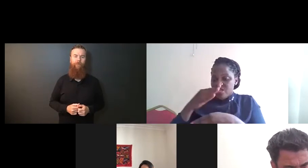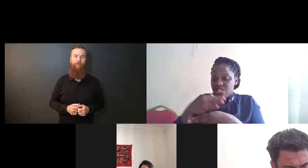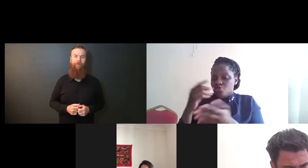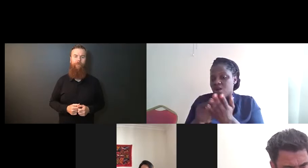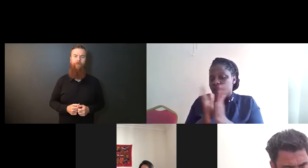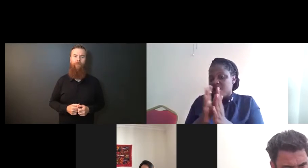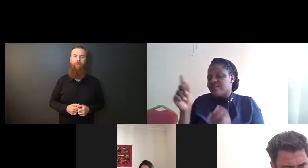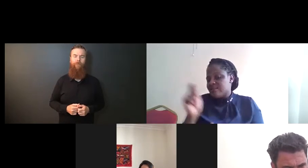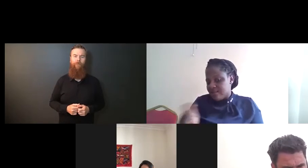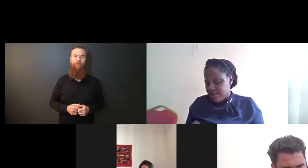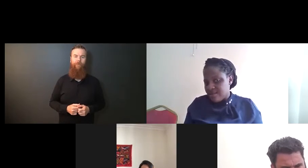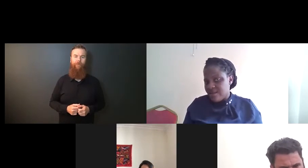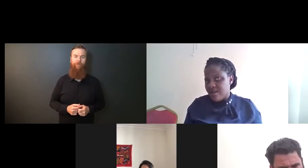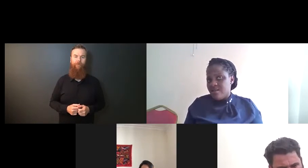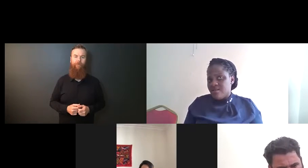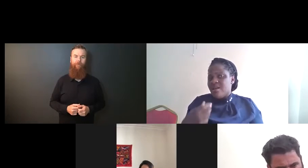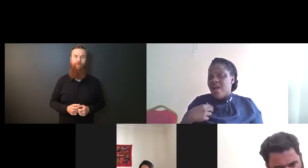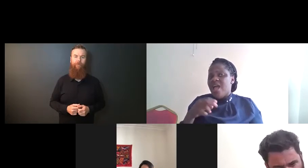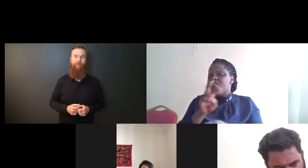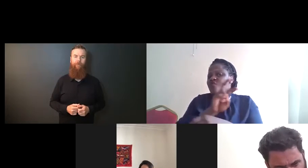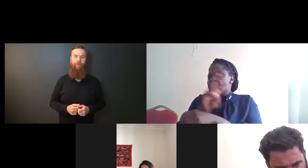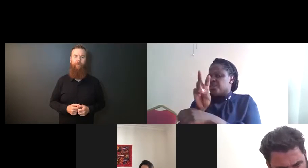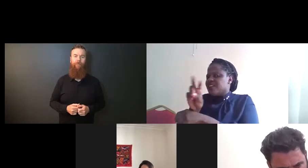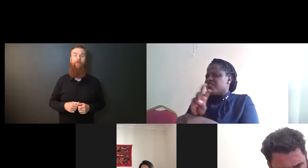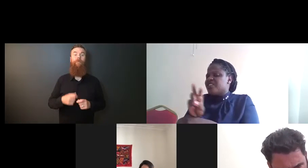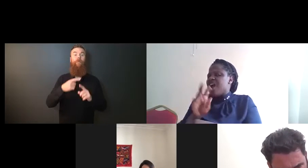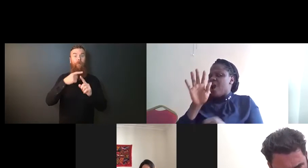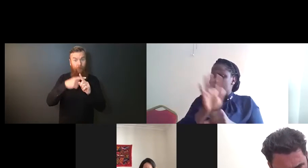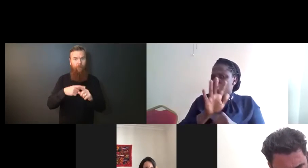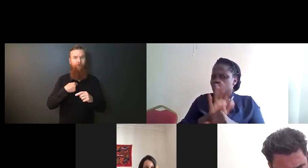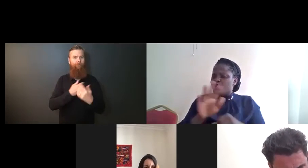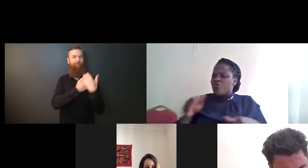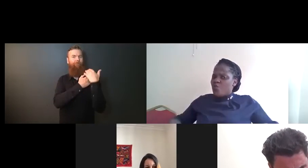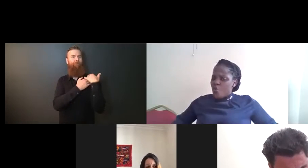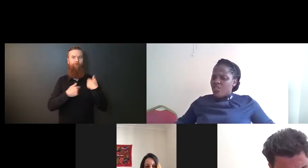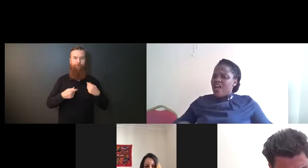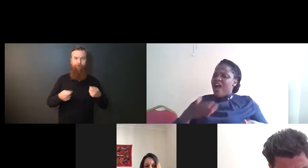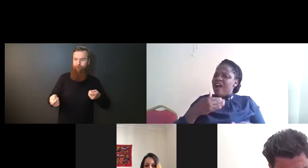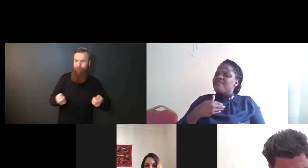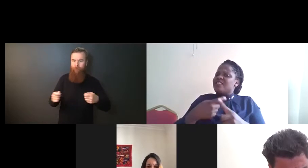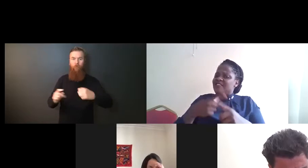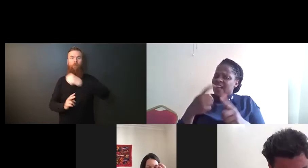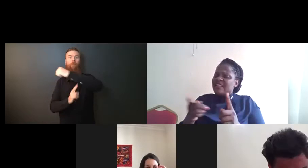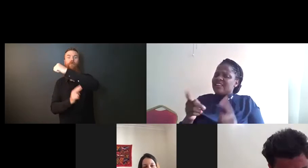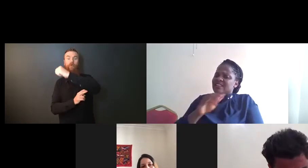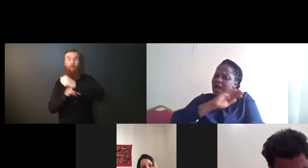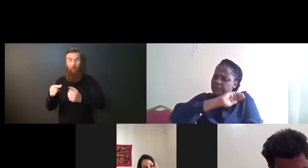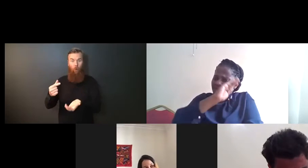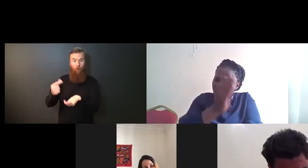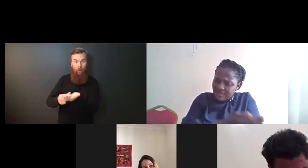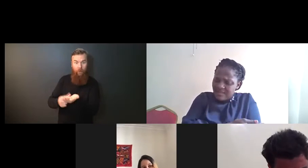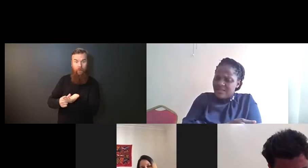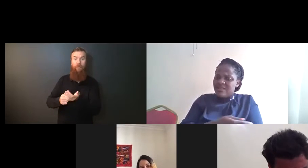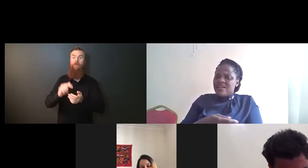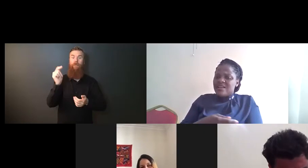as a trainer and also a coordinator for Bridge for Uganda and Tanzania, I have observed that a number of